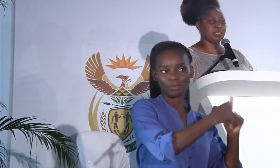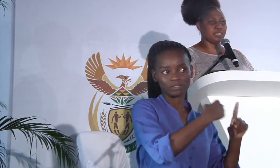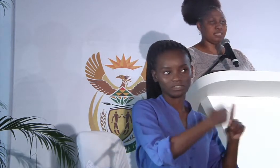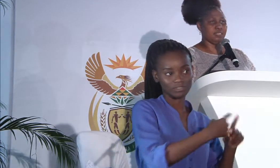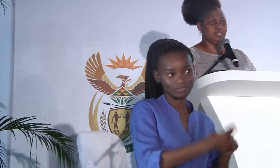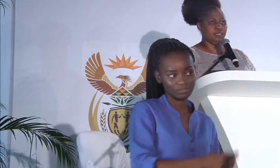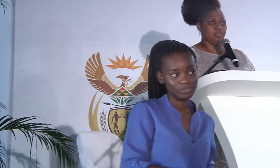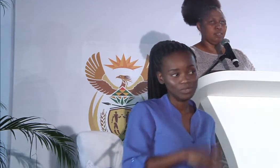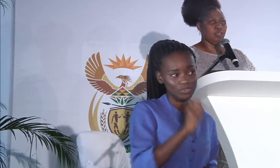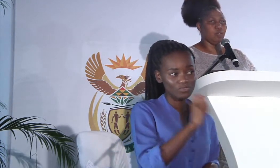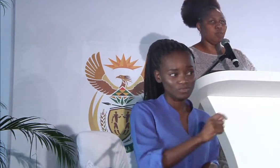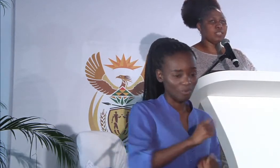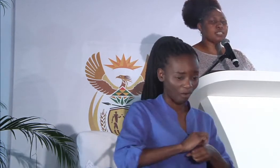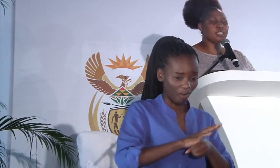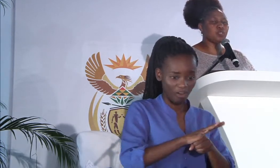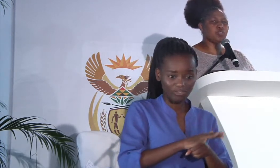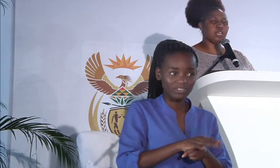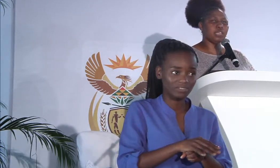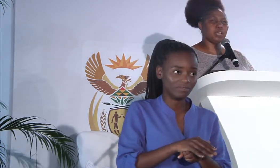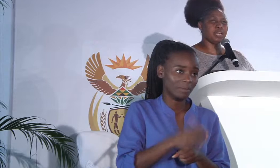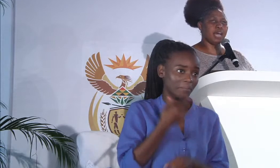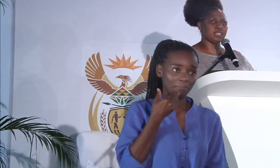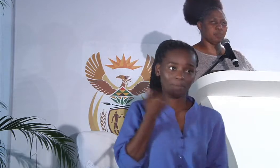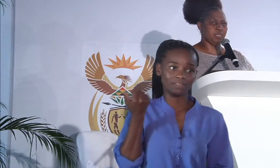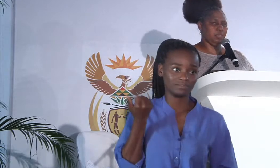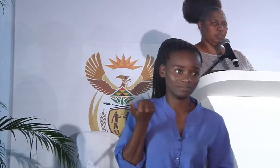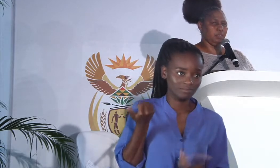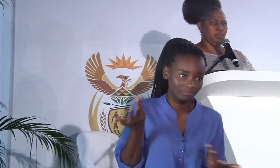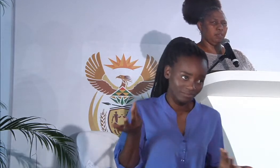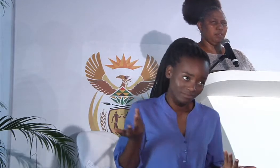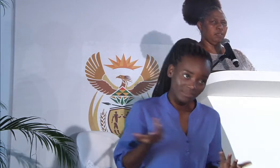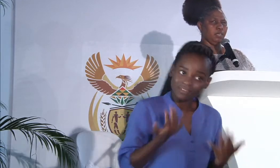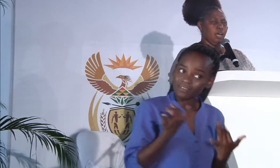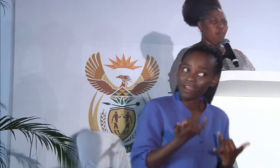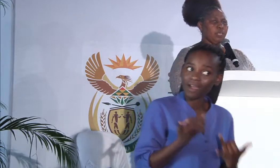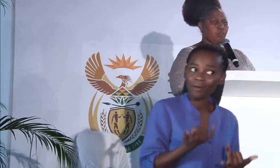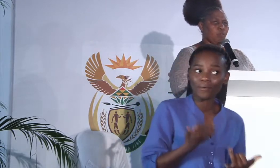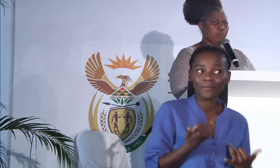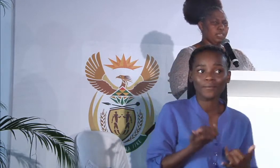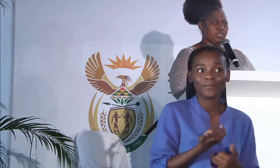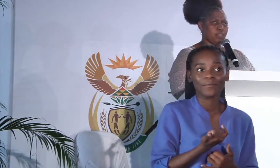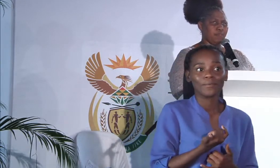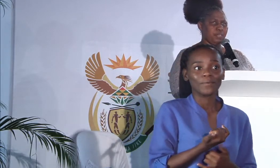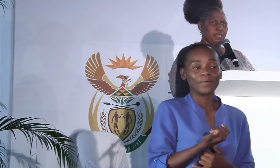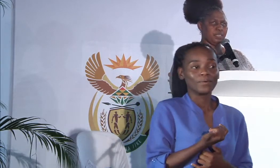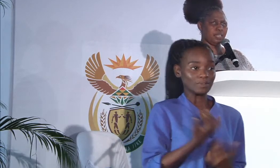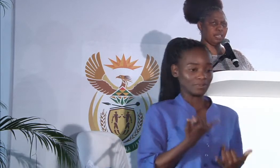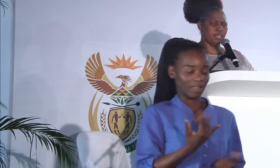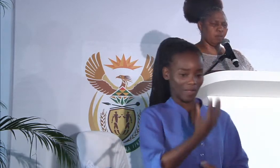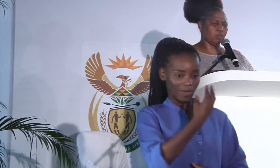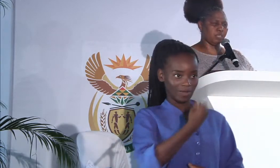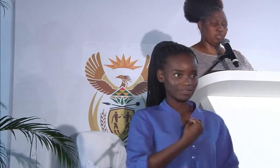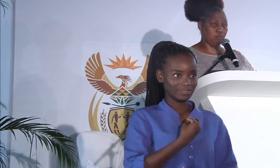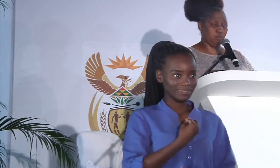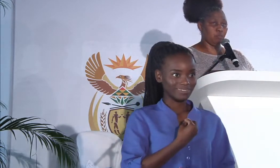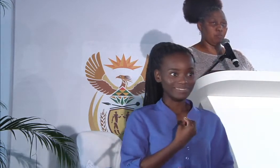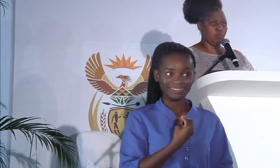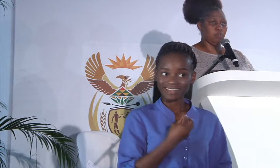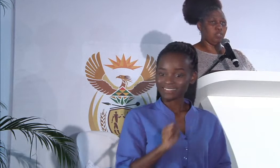happened was, at least today you can ask me, how many homeless South Africans are there, and I will tell